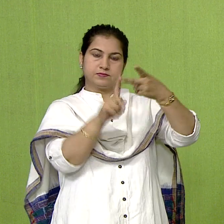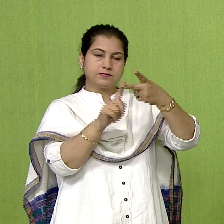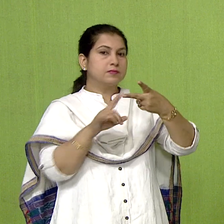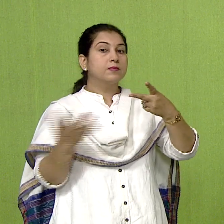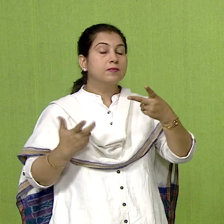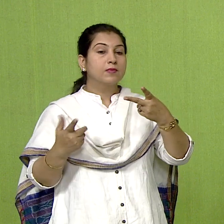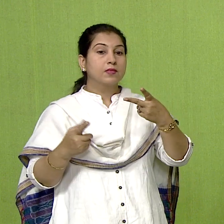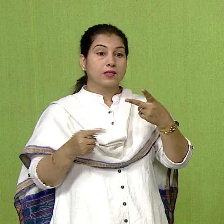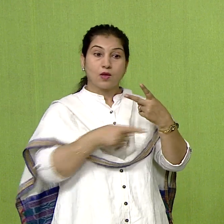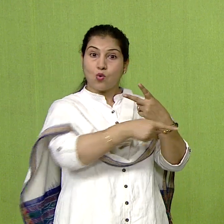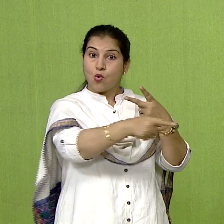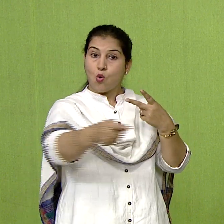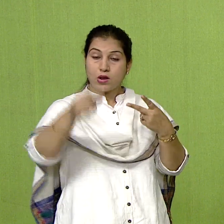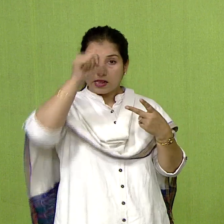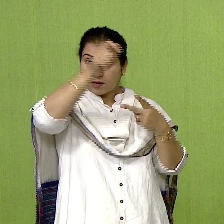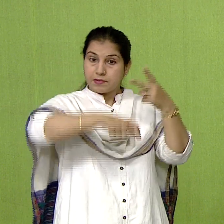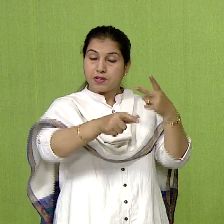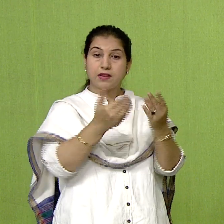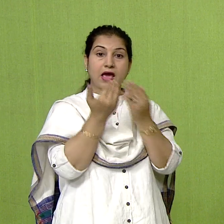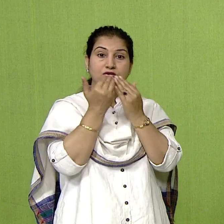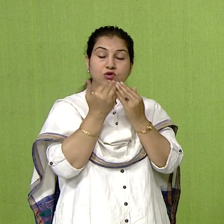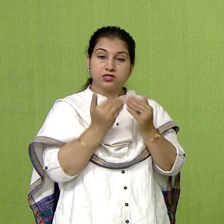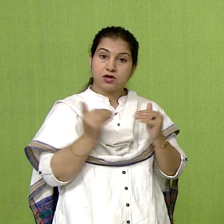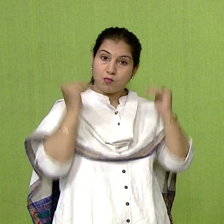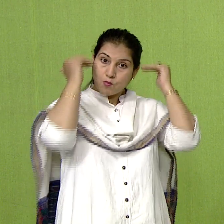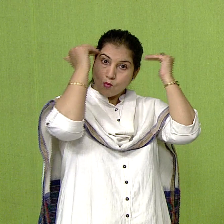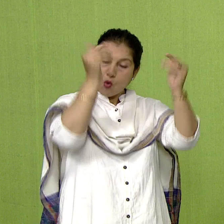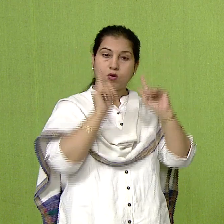increasing education among Indians and giving them more jobs.